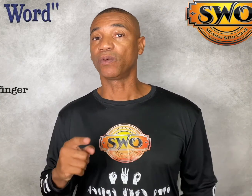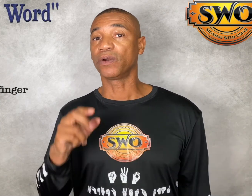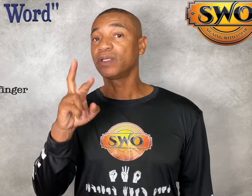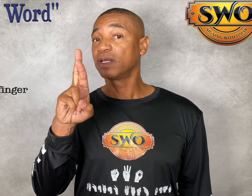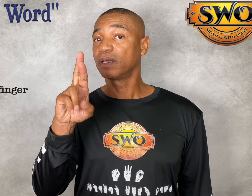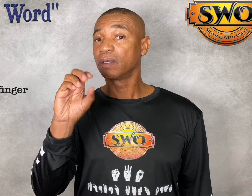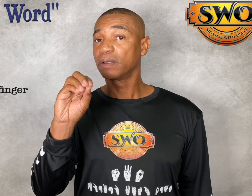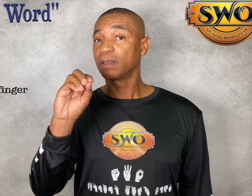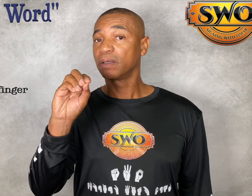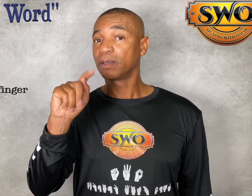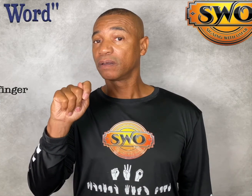word.